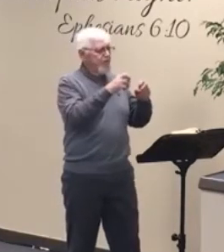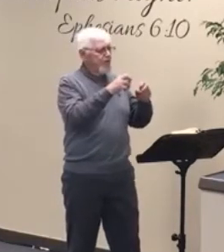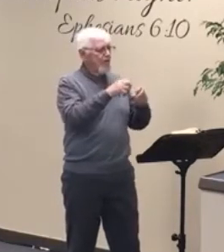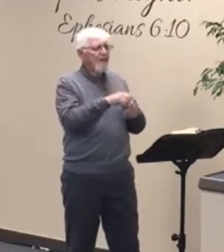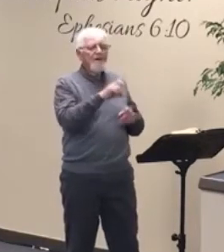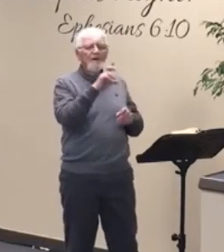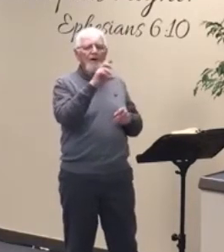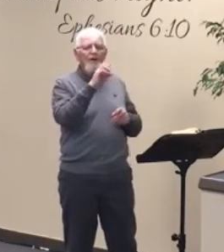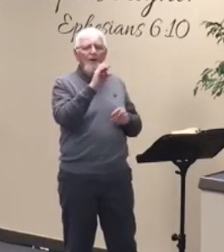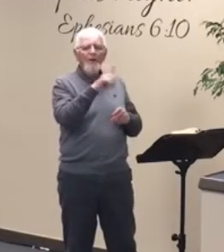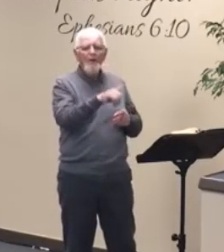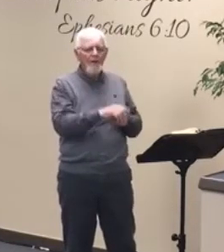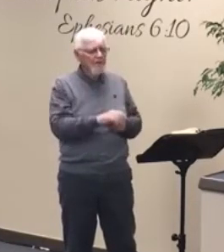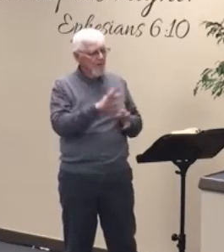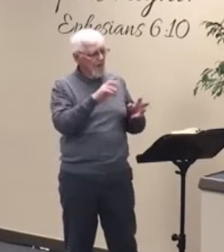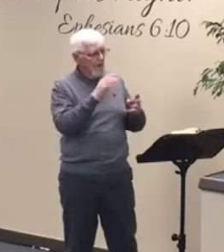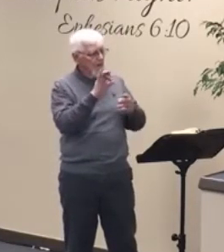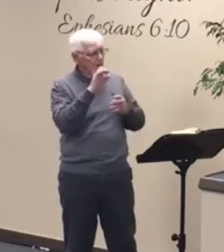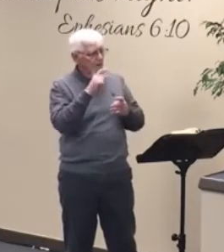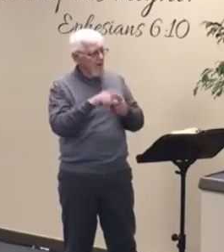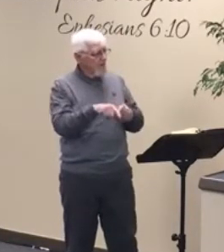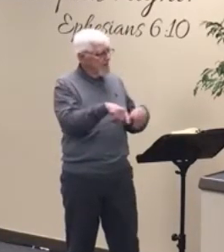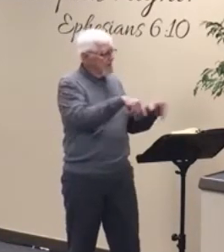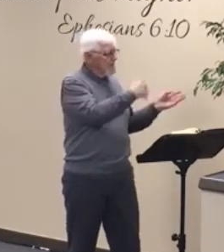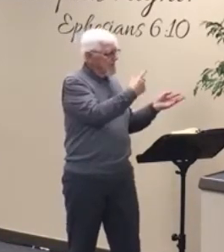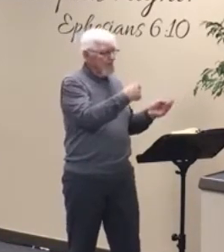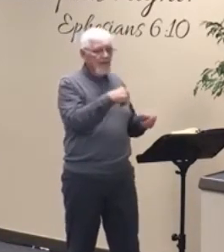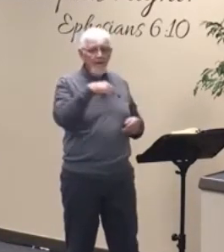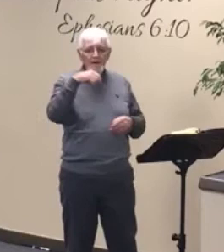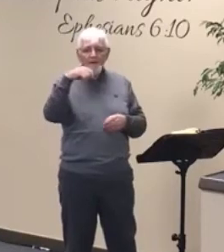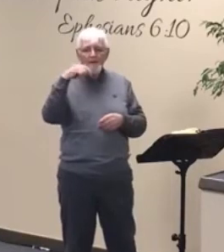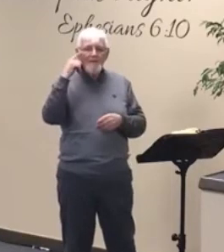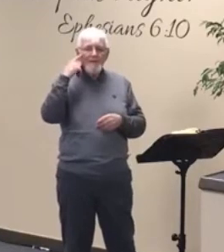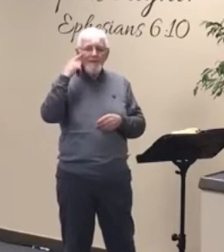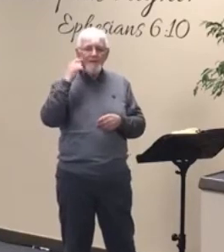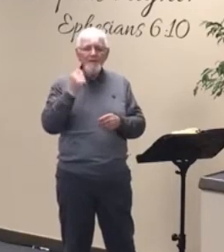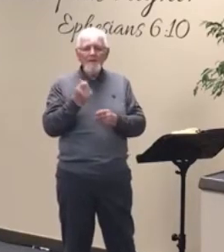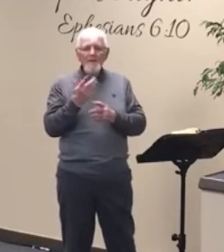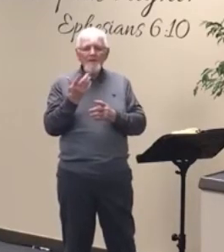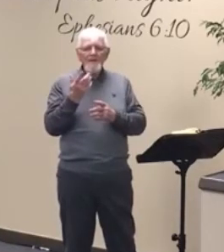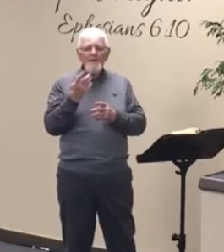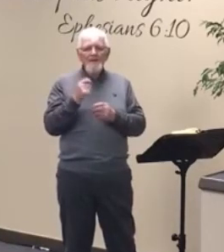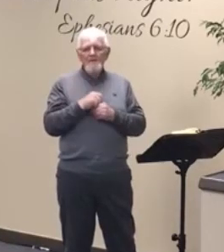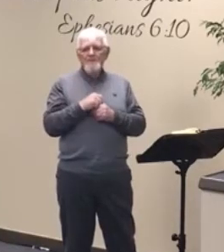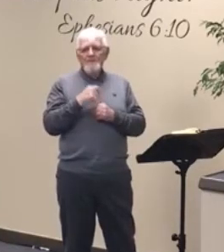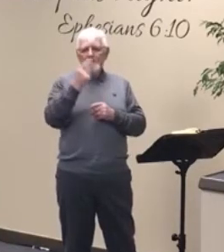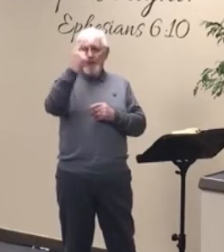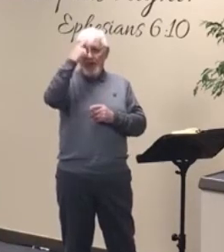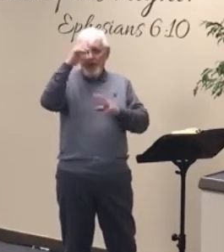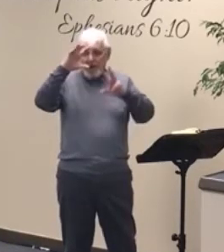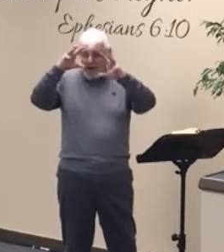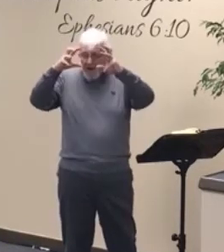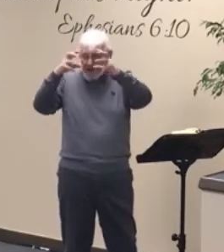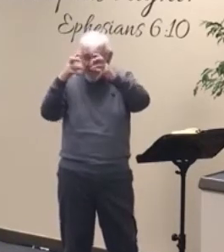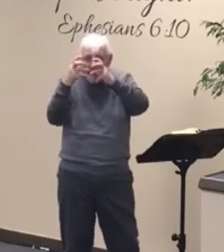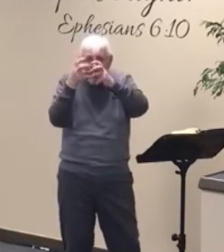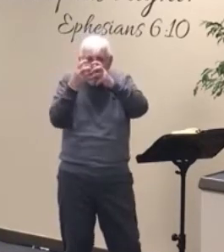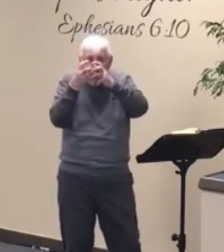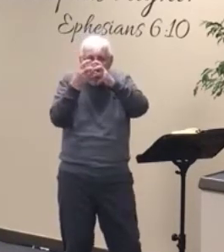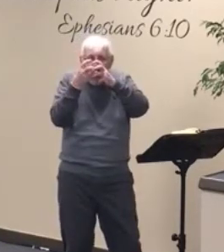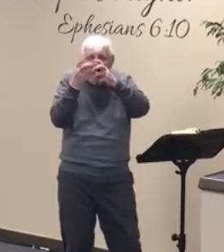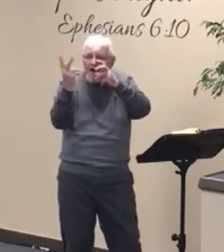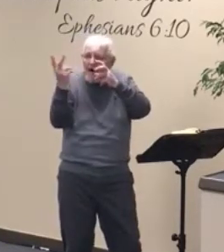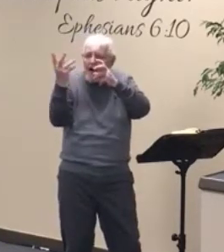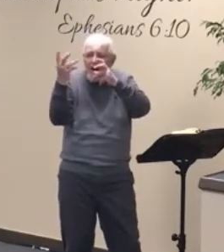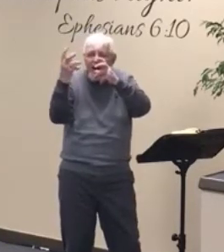Chinese. And they believe these lies that they tell themselves, and it causes a cognitive dissonance. It means in your mind, you're trying to believe two